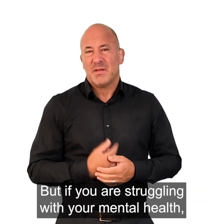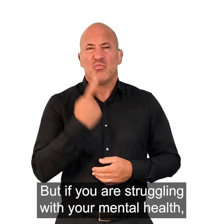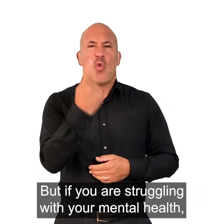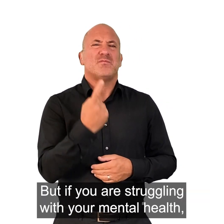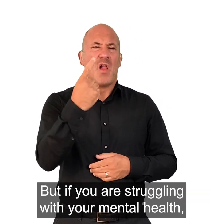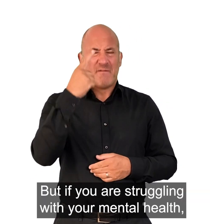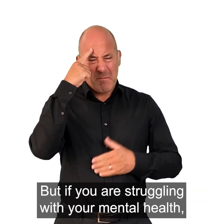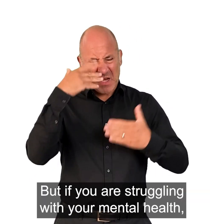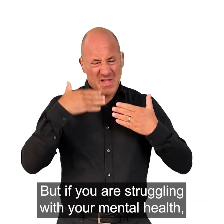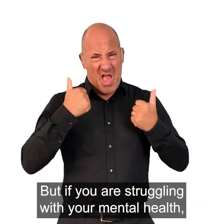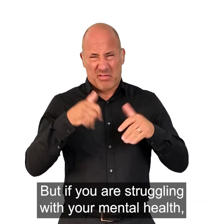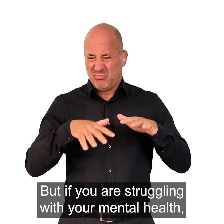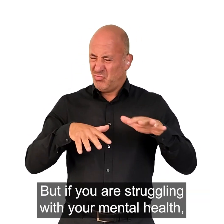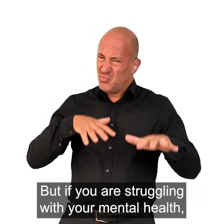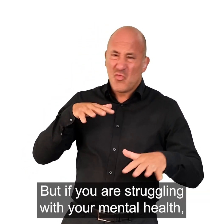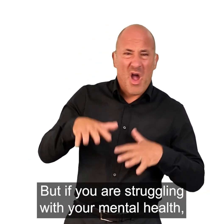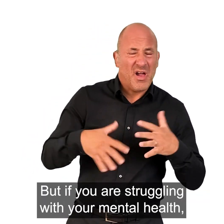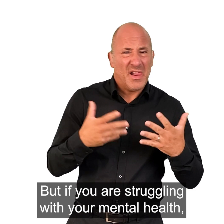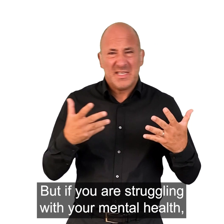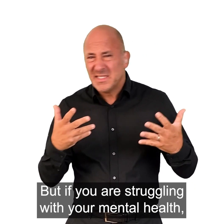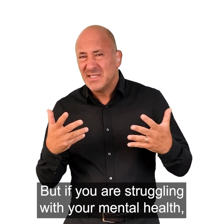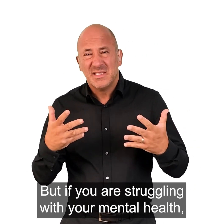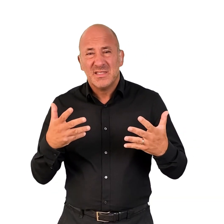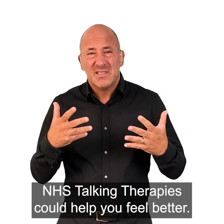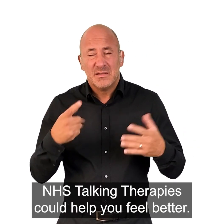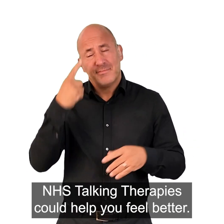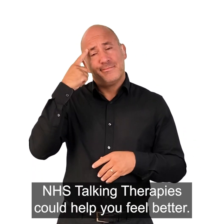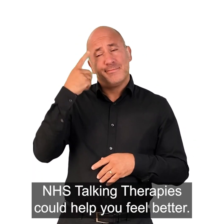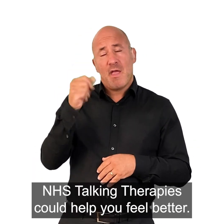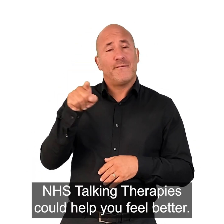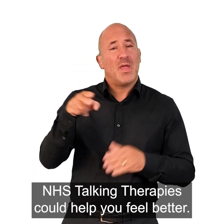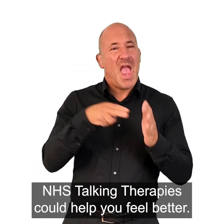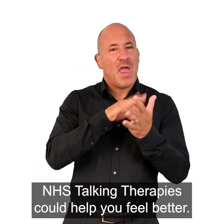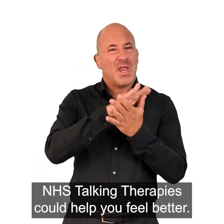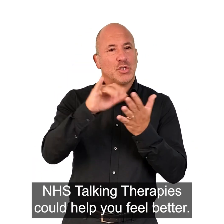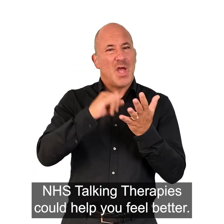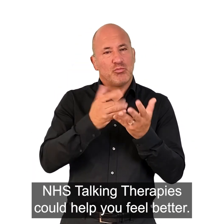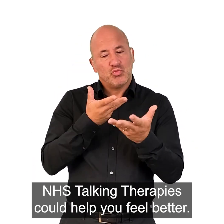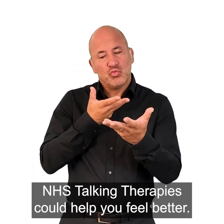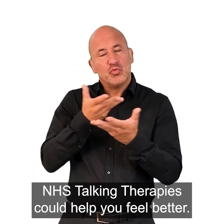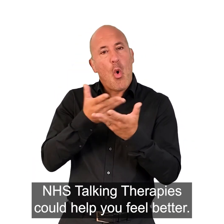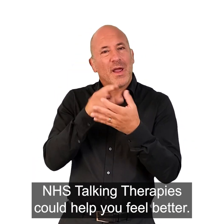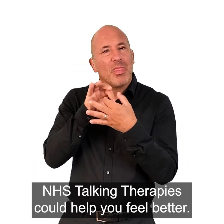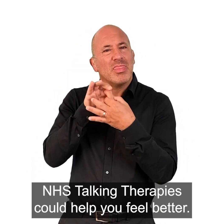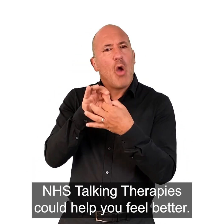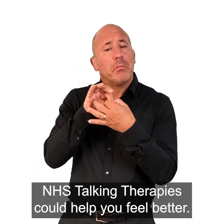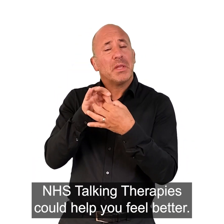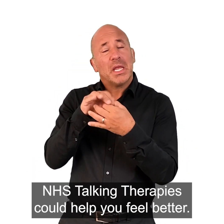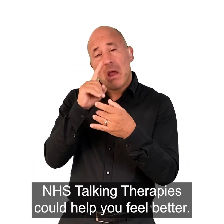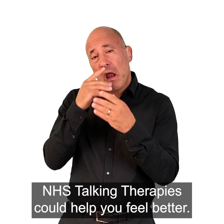But if you are struggling with your mental health, NHS Talking Therapies could help you feel better.